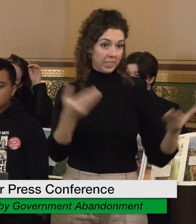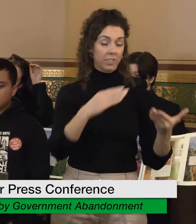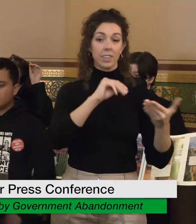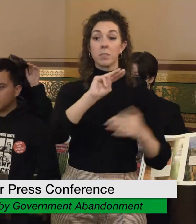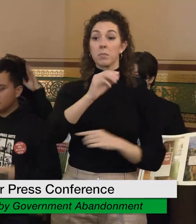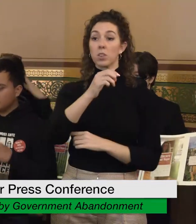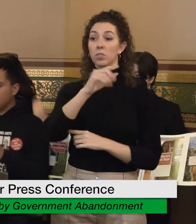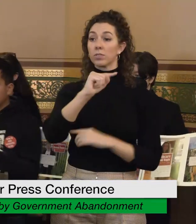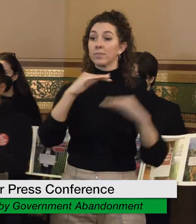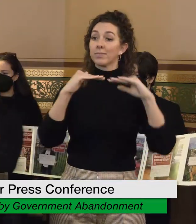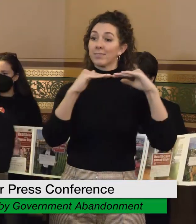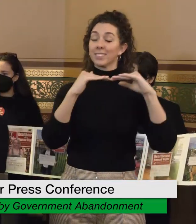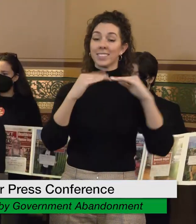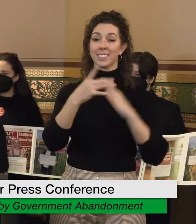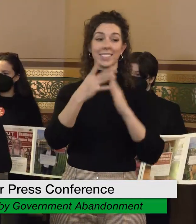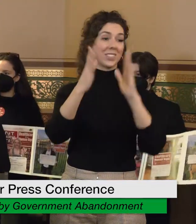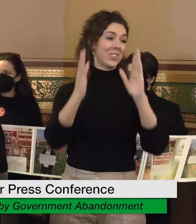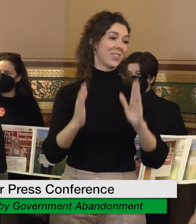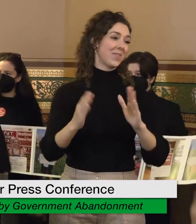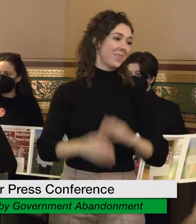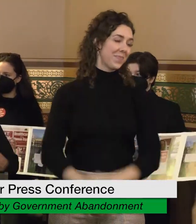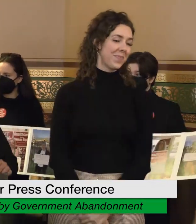leader.